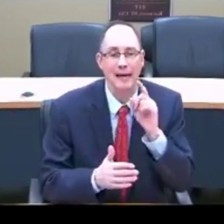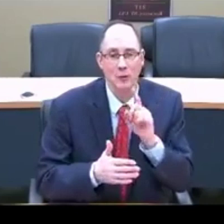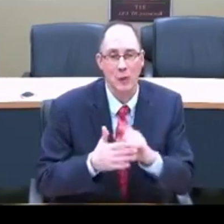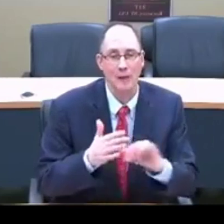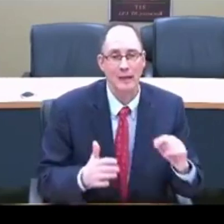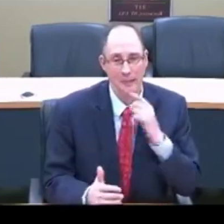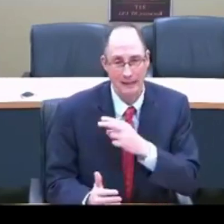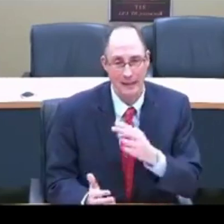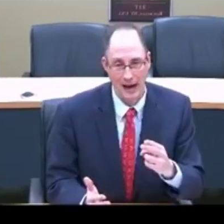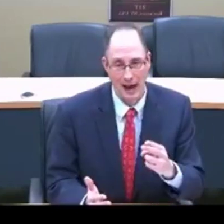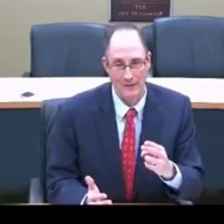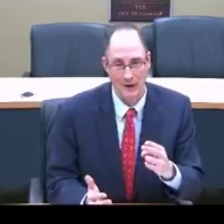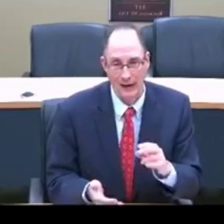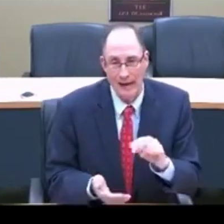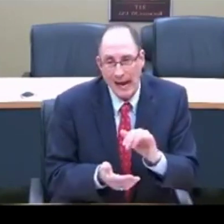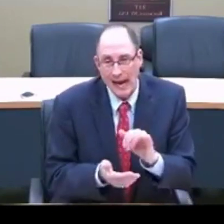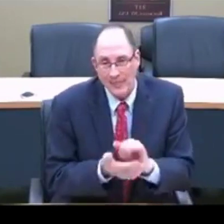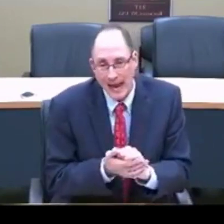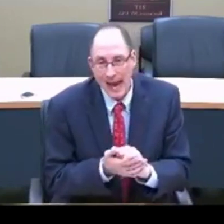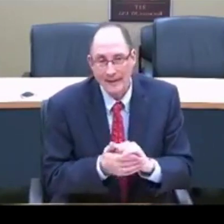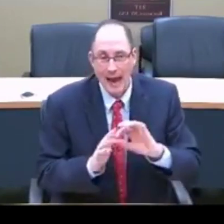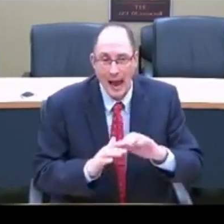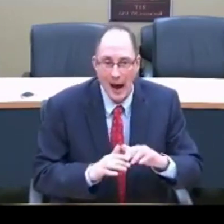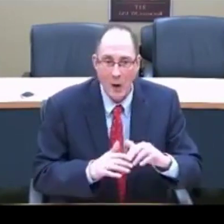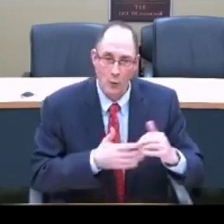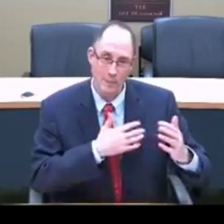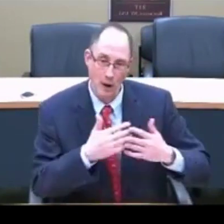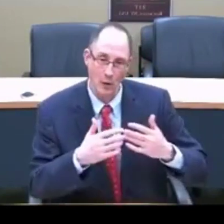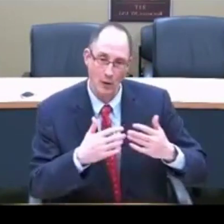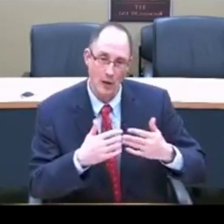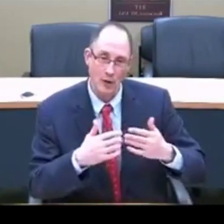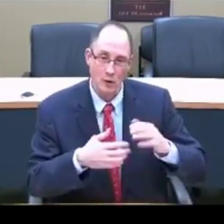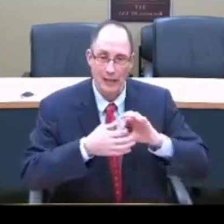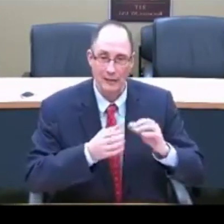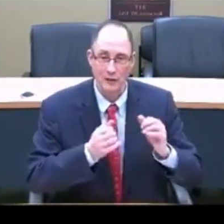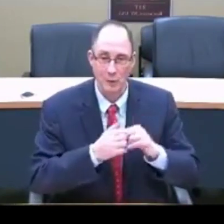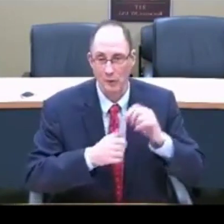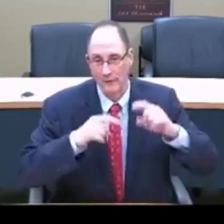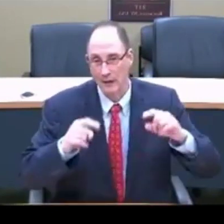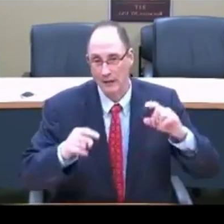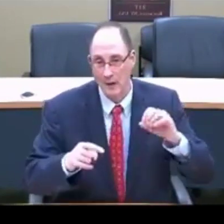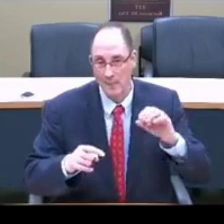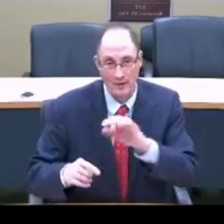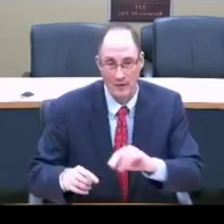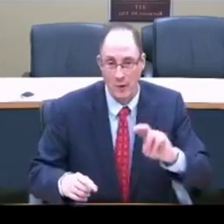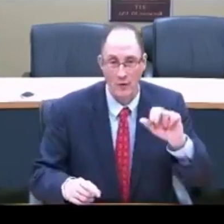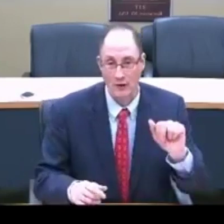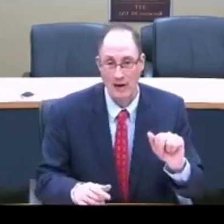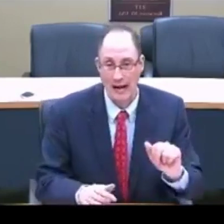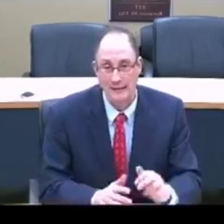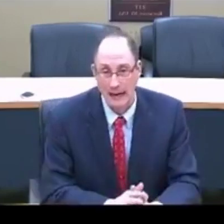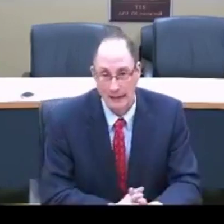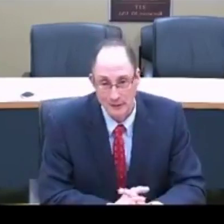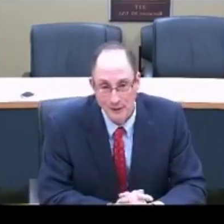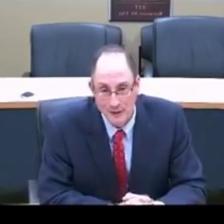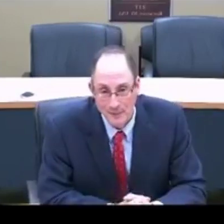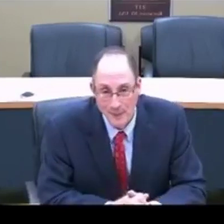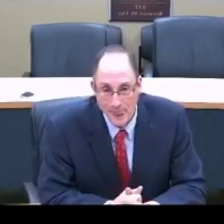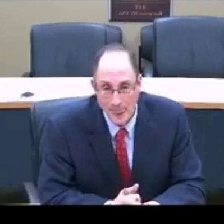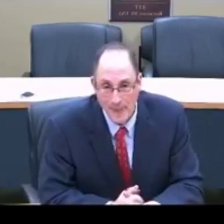taste what it's like to be deaf and hard of hearing. And that's how we build the relationship with the various companies among the United States.